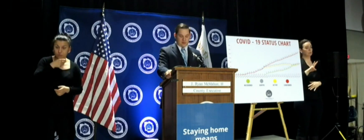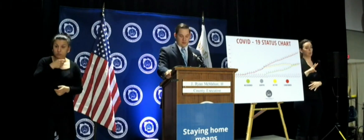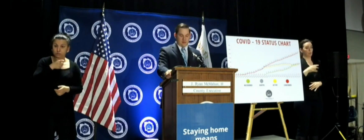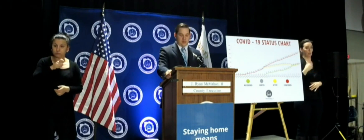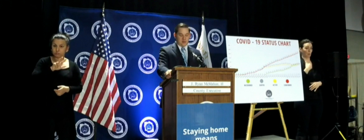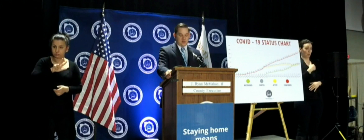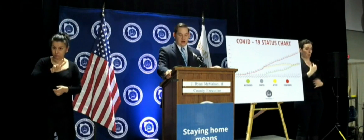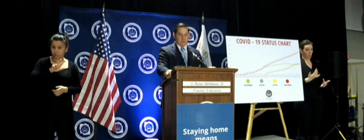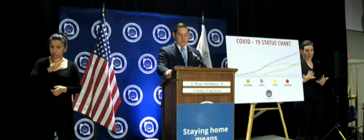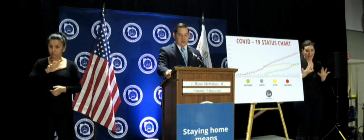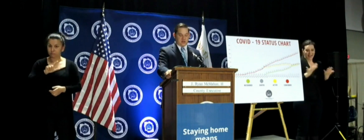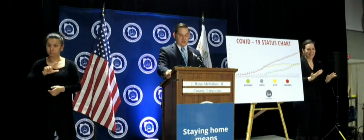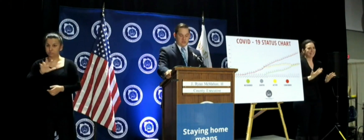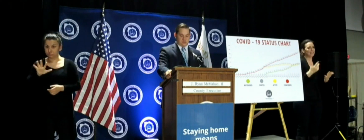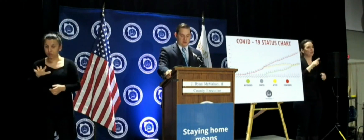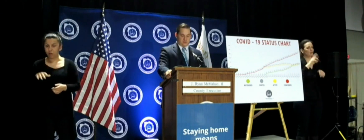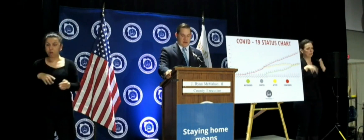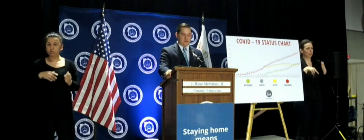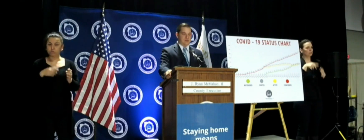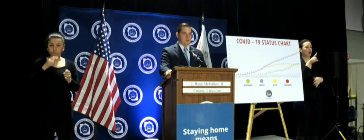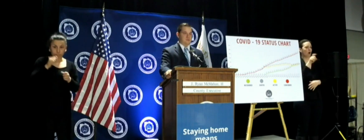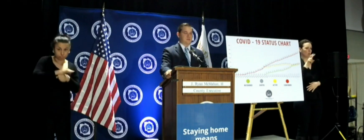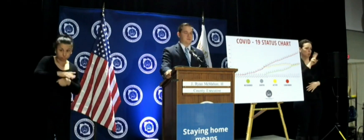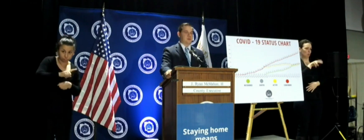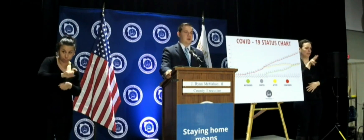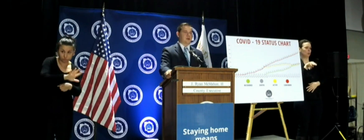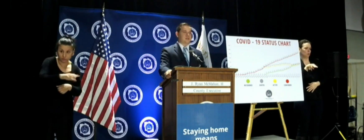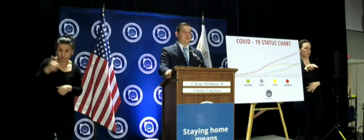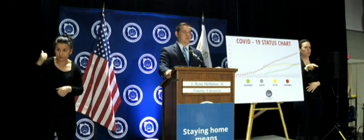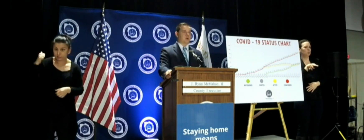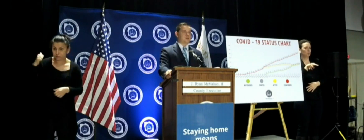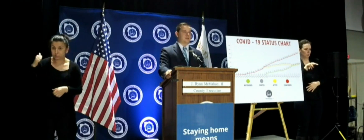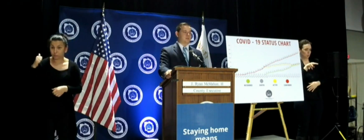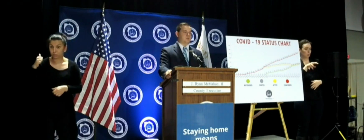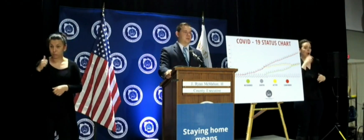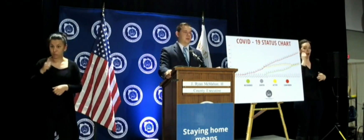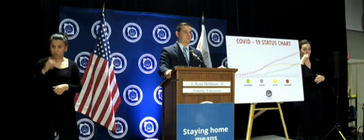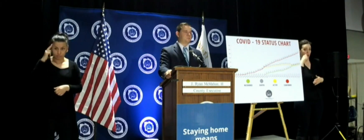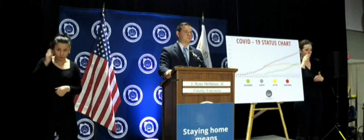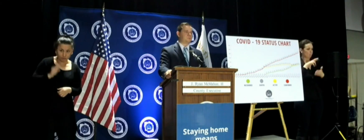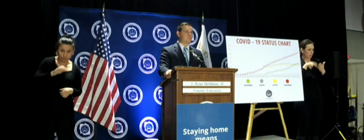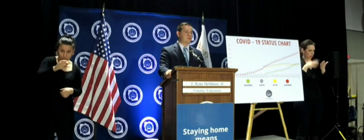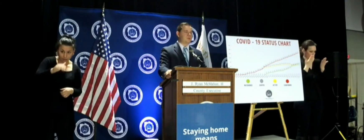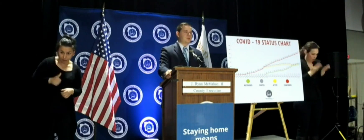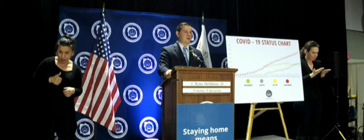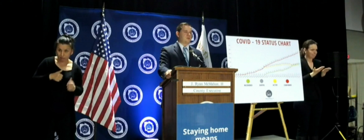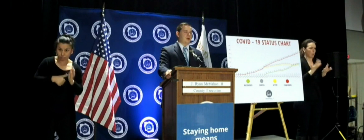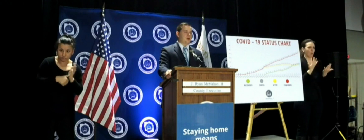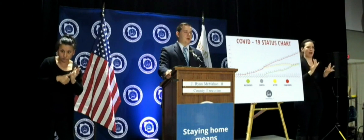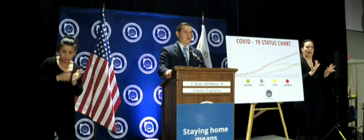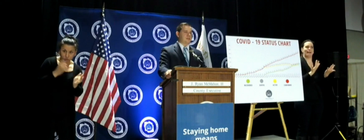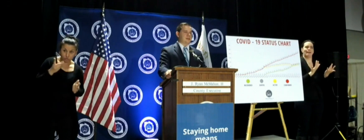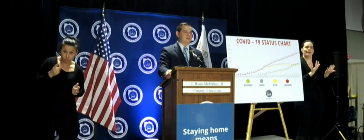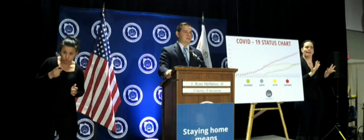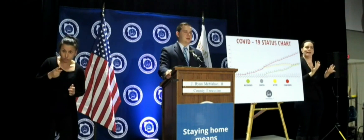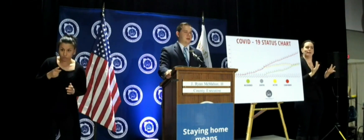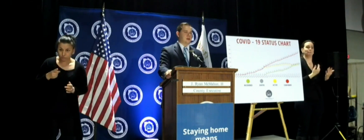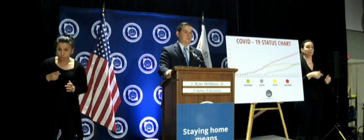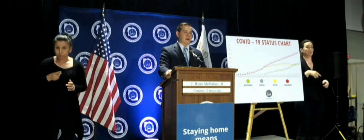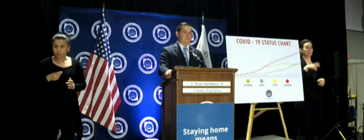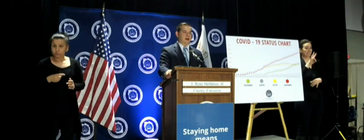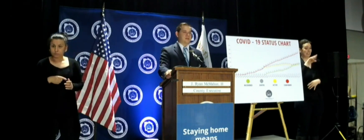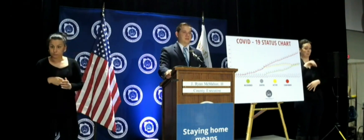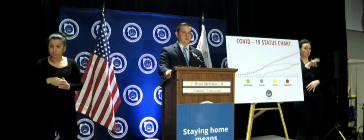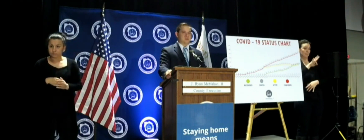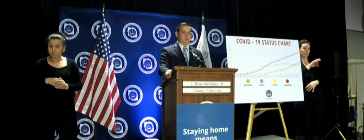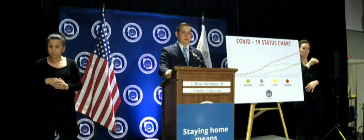yesterday. Our percentages of positives are 7.7% of our tests come